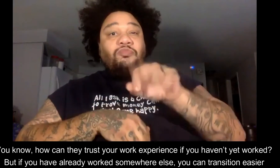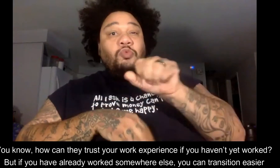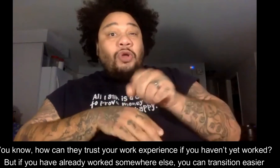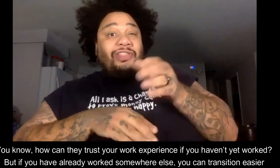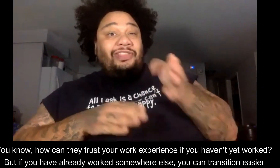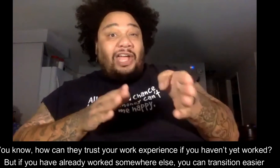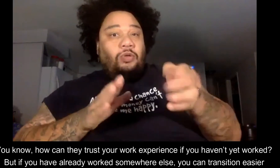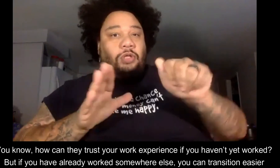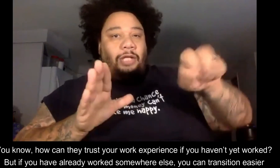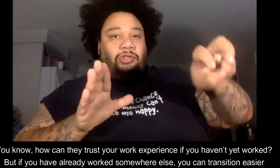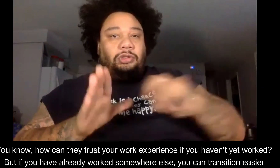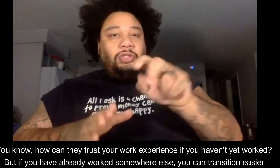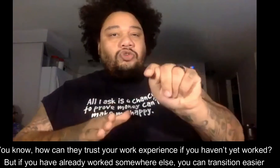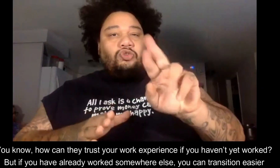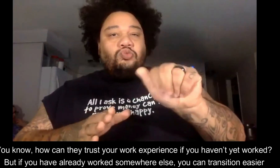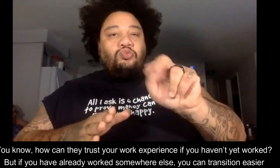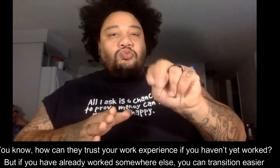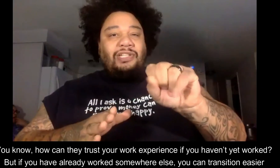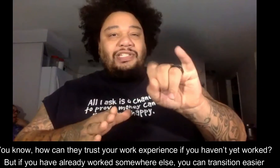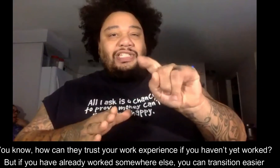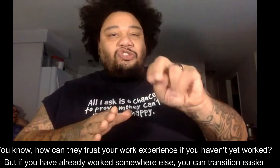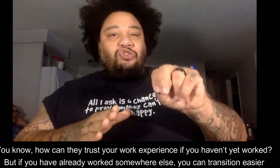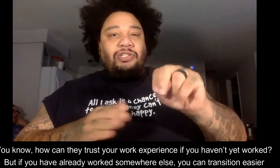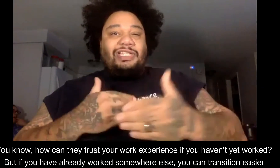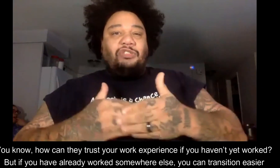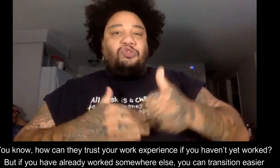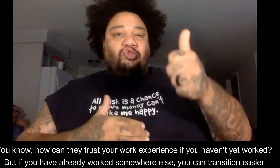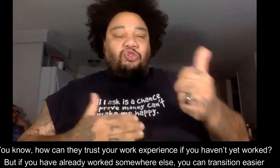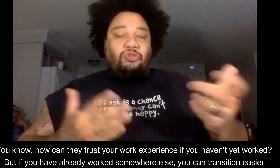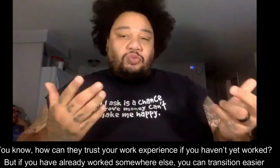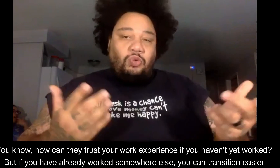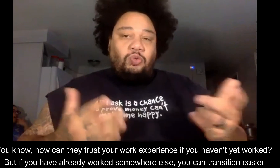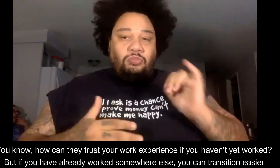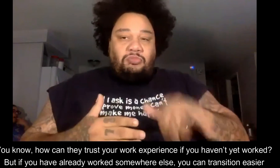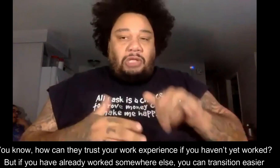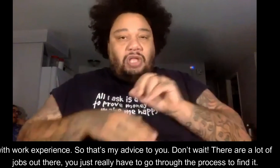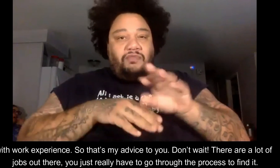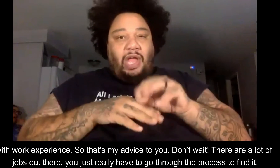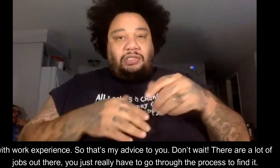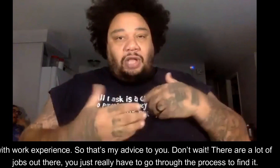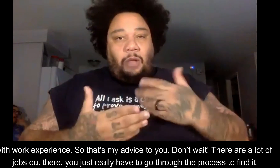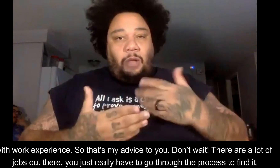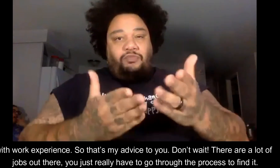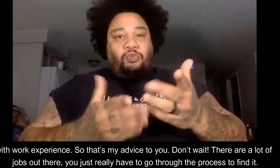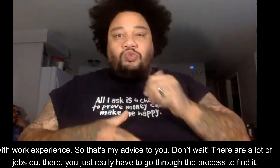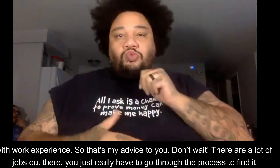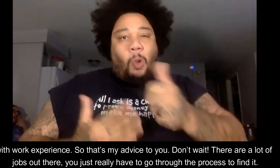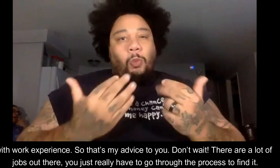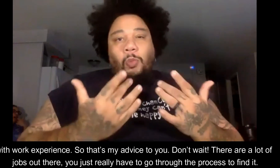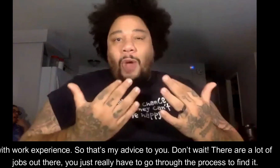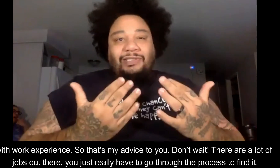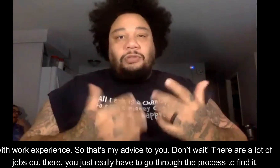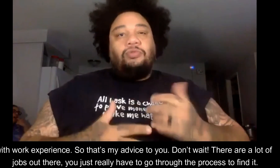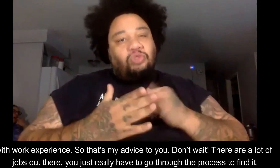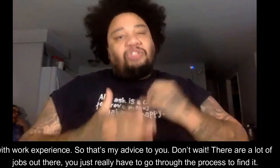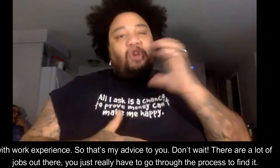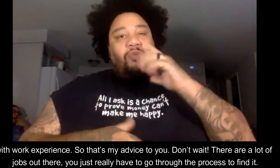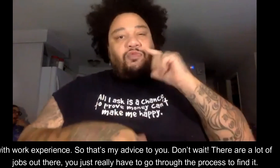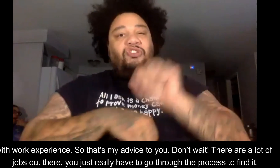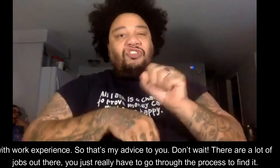worked? But if you've already worked somewhere else, you can transition easier with work experience. So that's my advice to you.